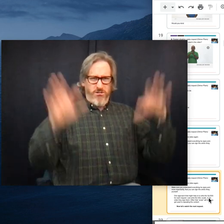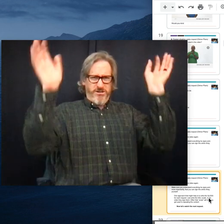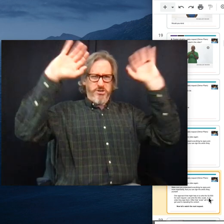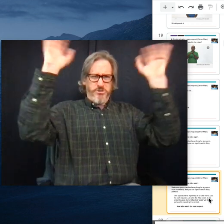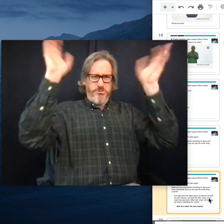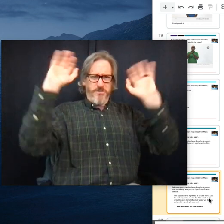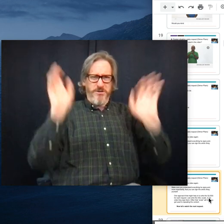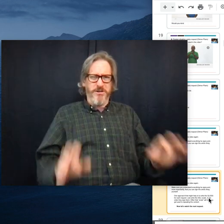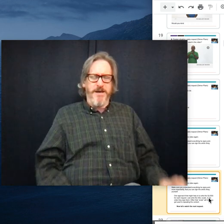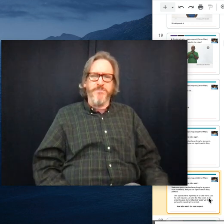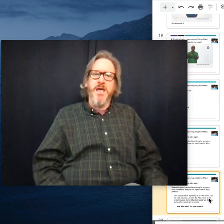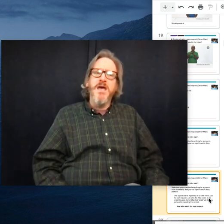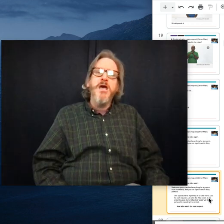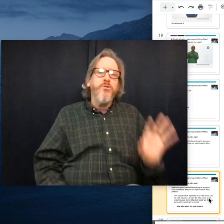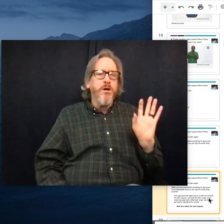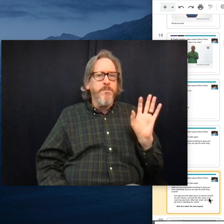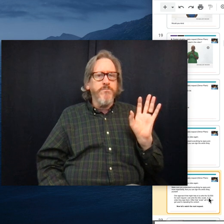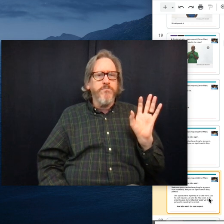no, it's too soon to be doing that."